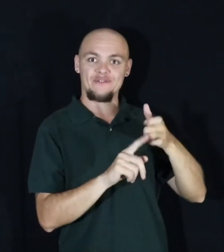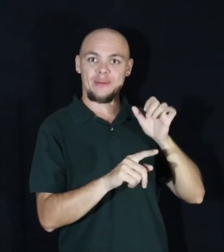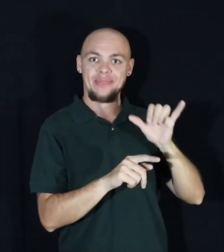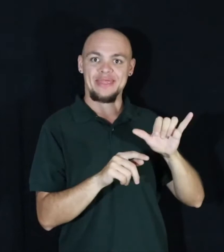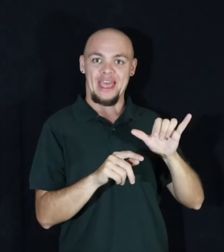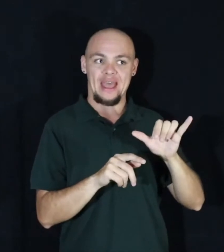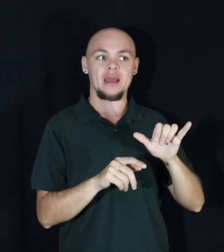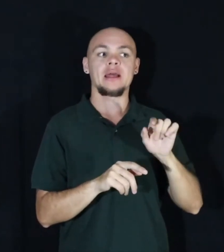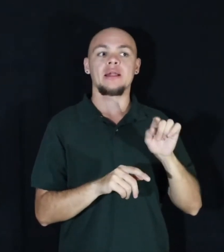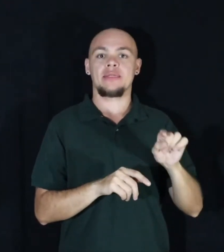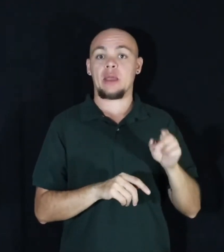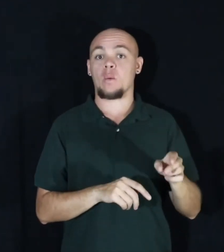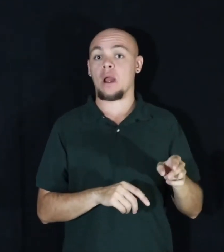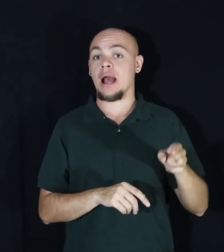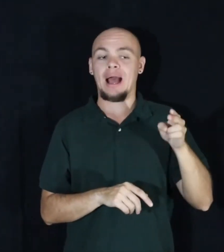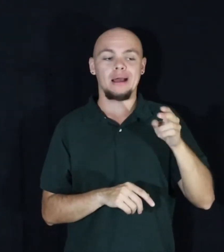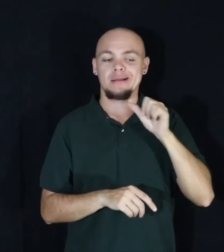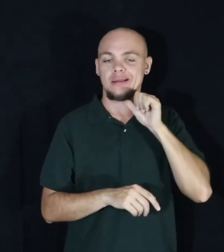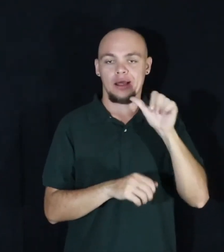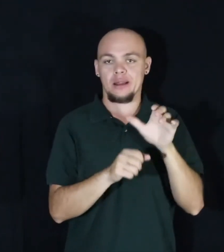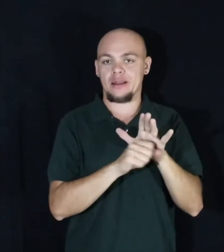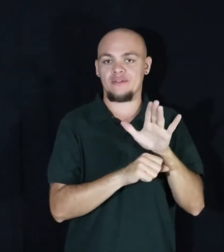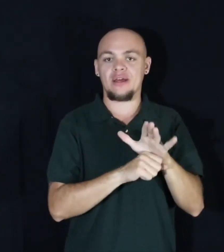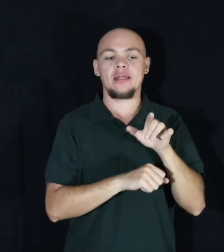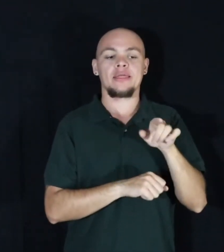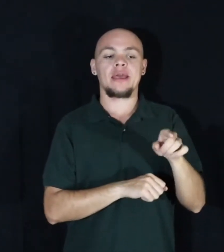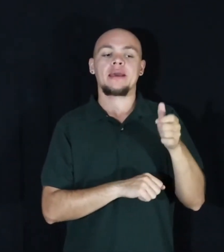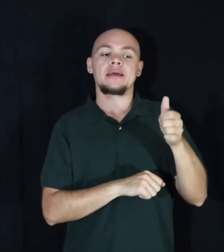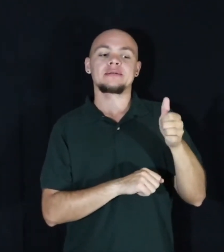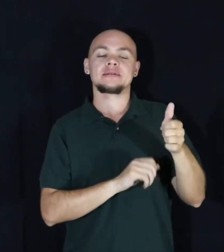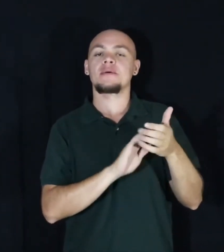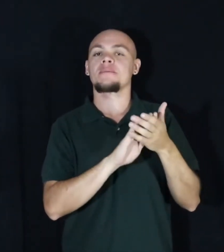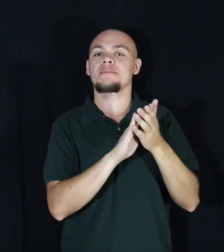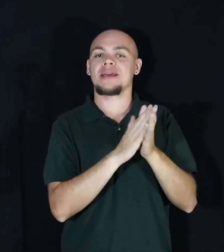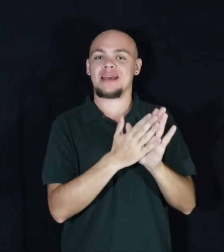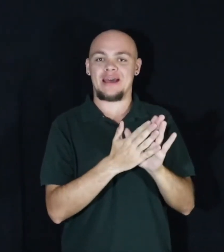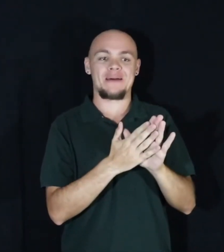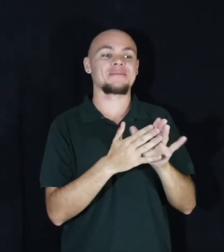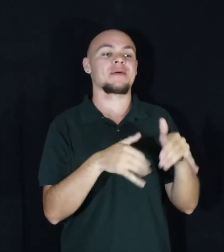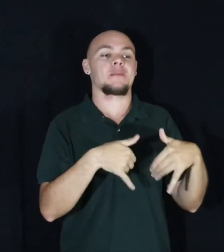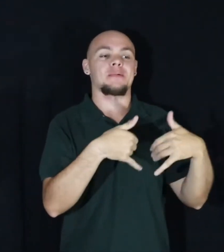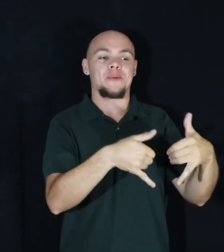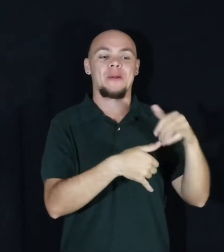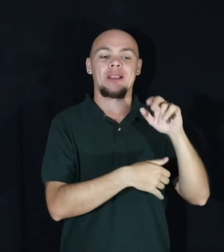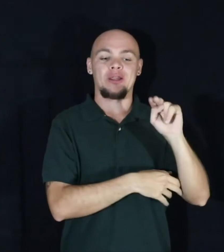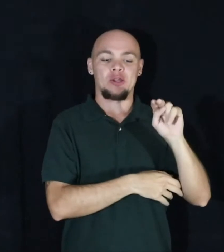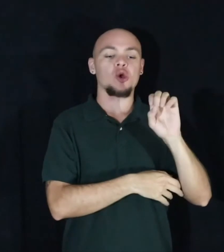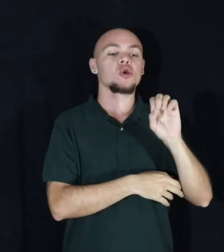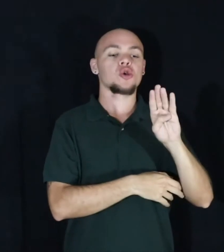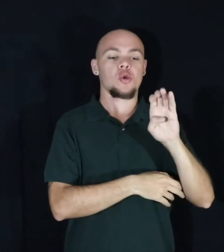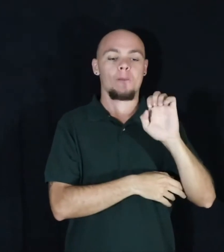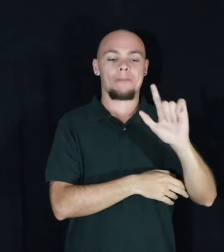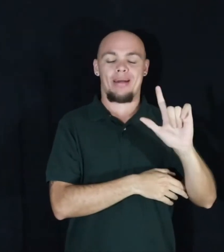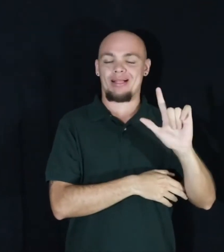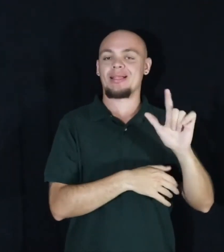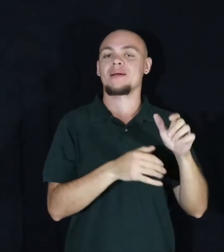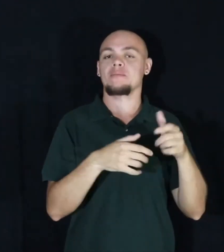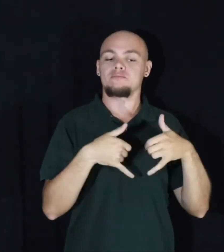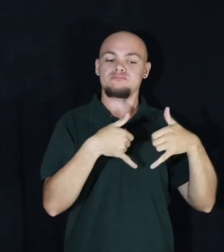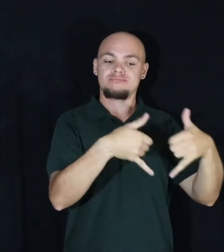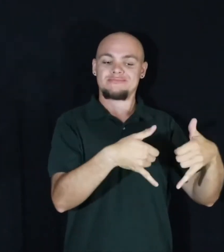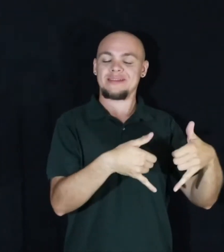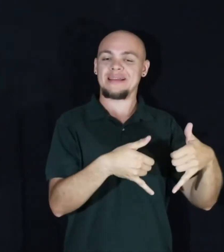their IQs weren't high enough, actually went on to become Nobel laureates. And so what Terman failed to realize is that there are